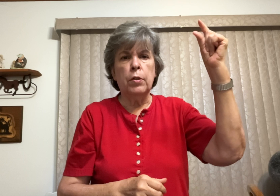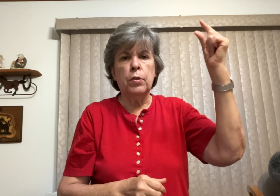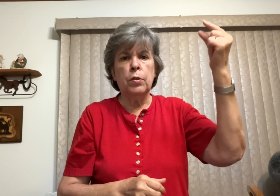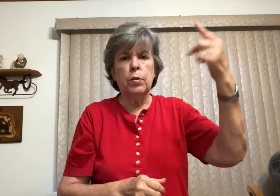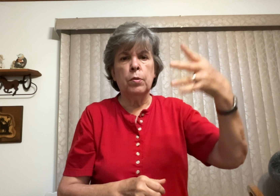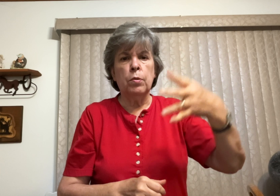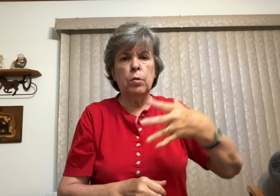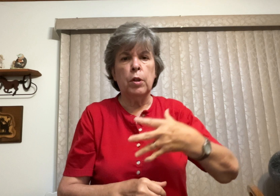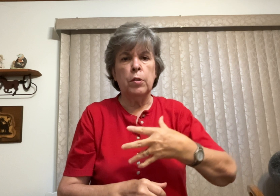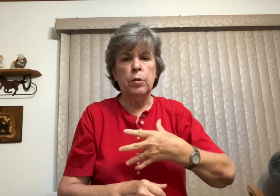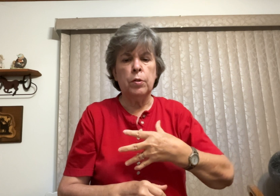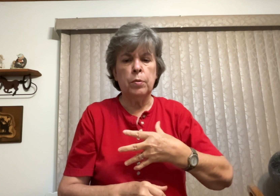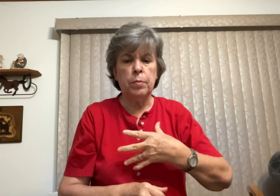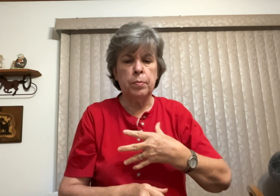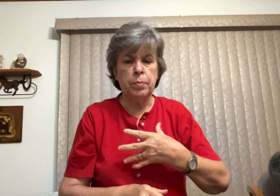grace. Grace.